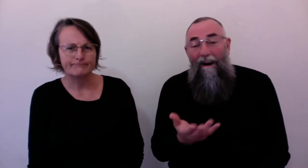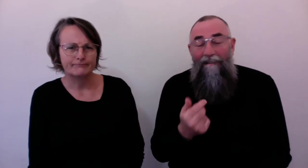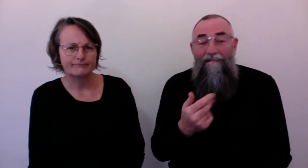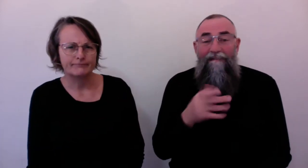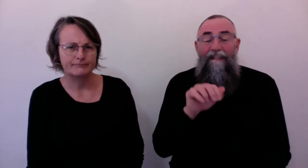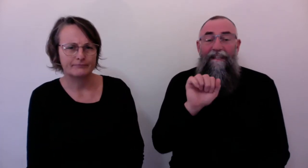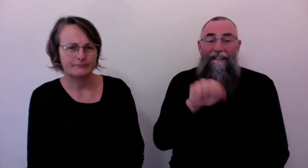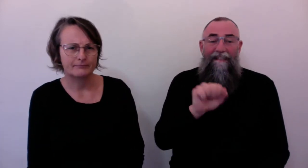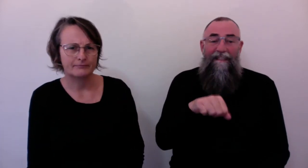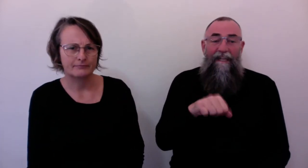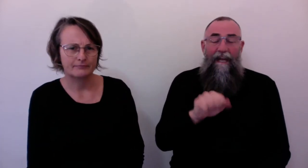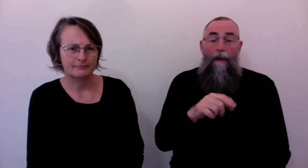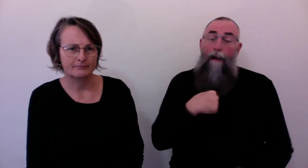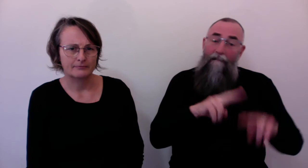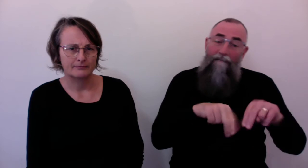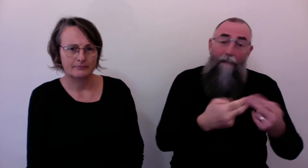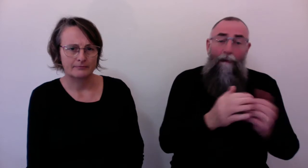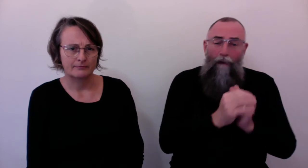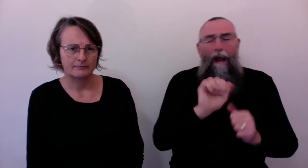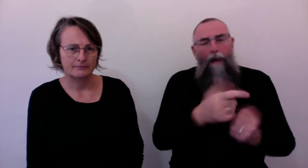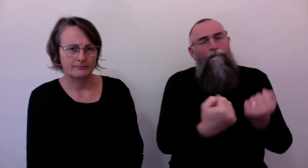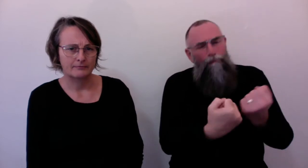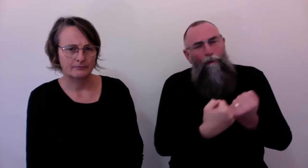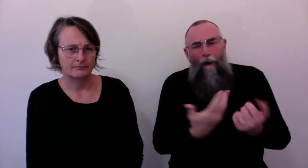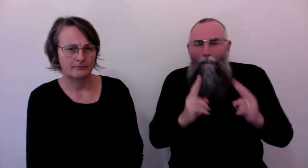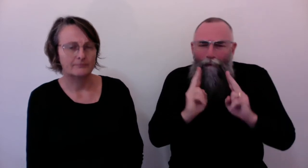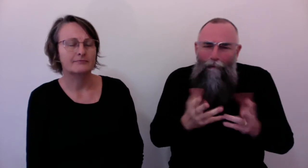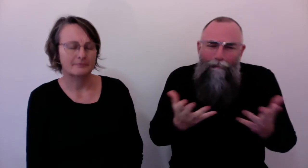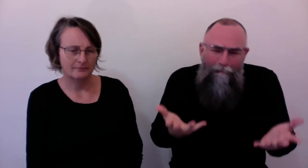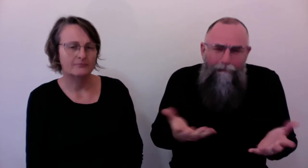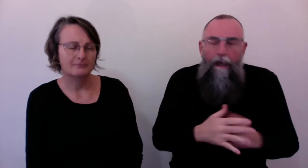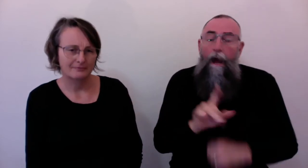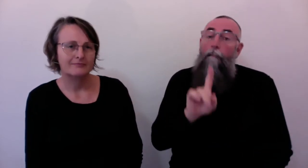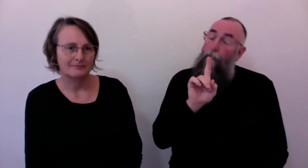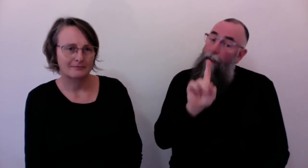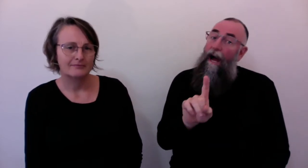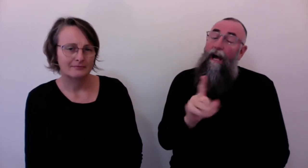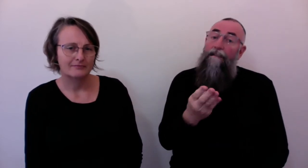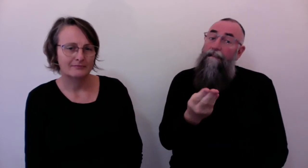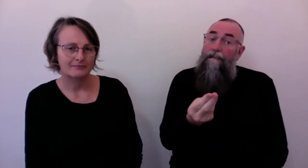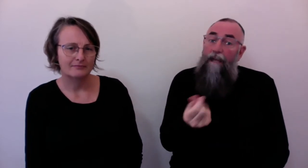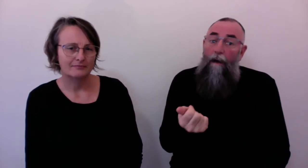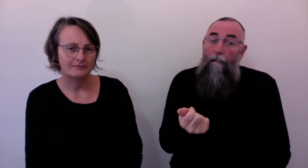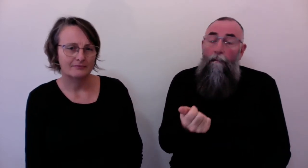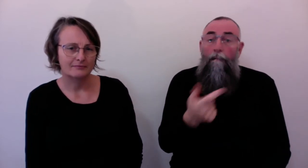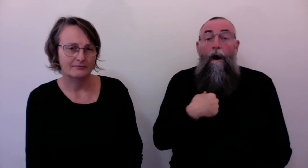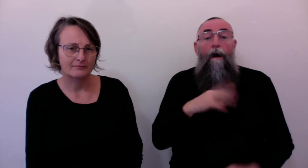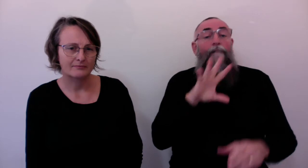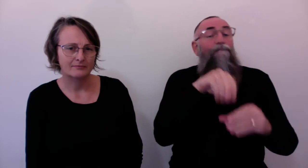friends were obviously supportive, but and then some, you know, courses and stuff like that.